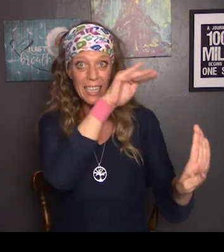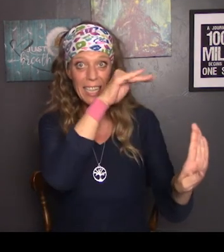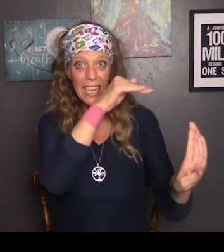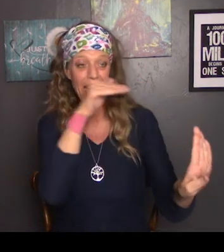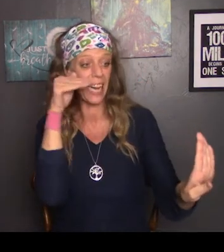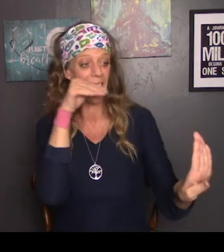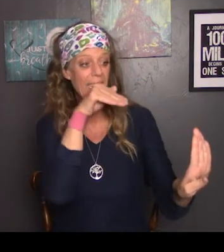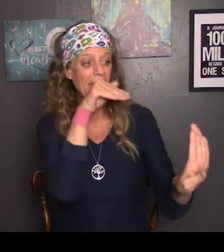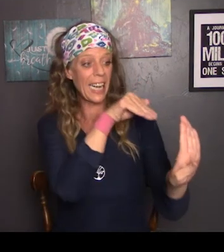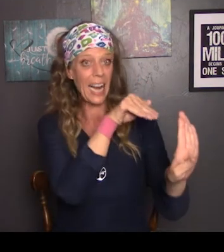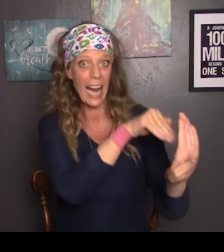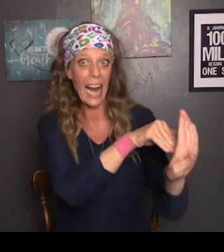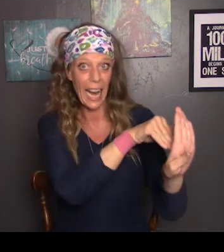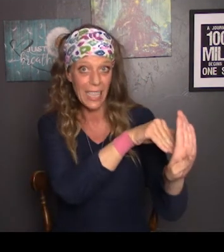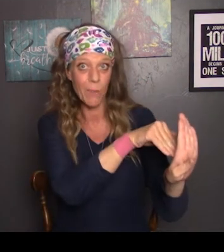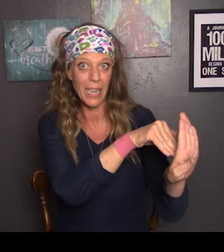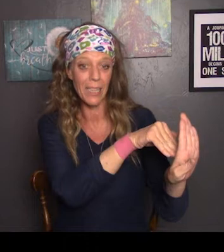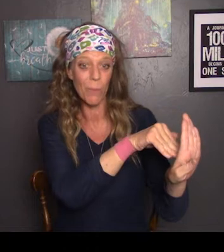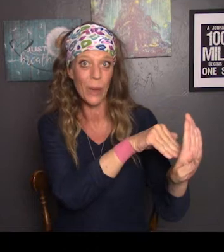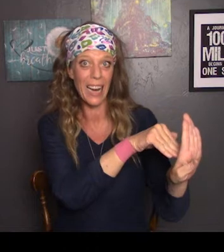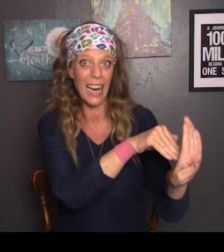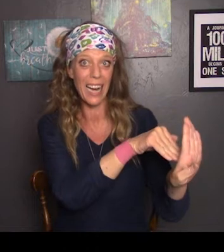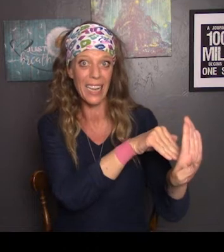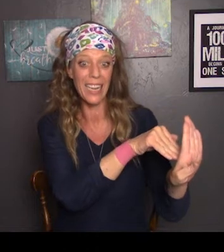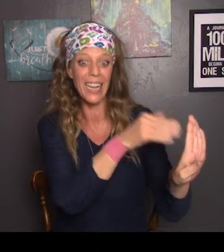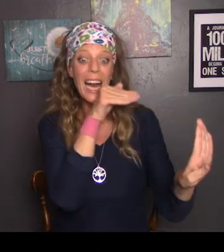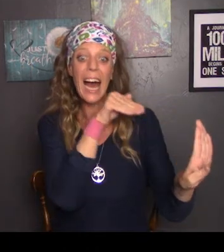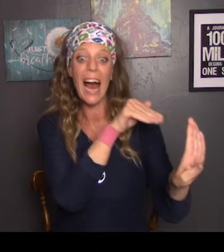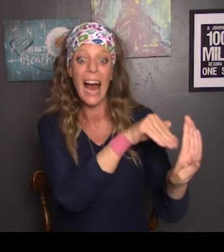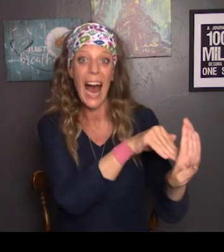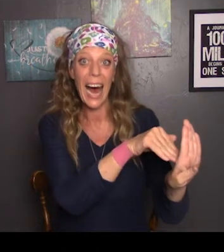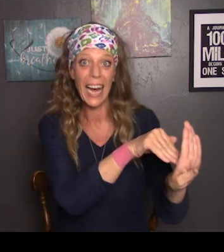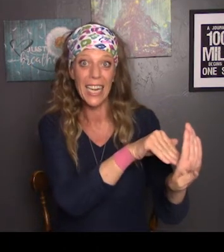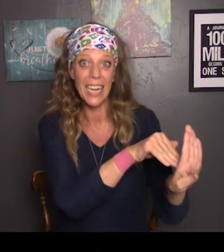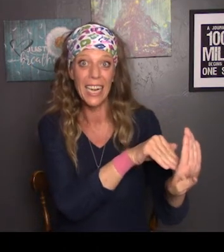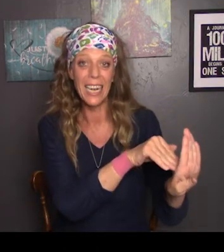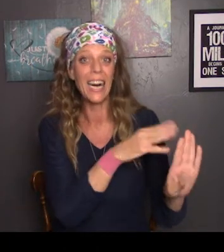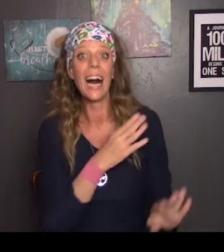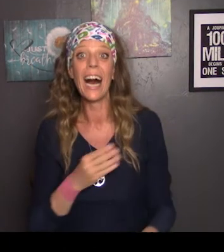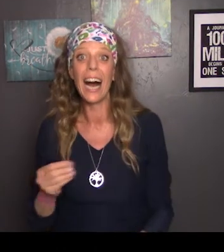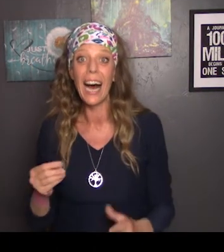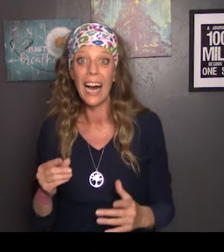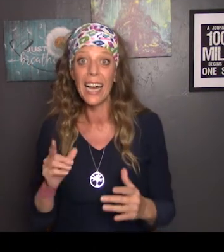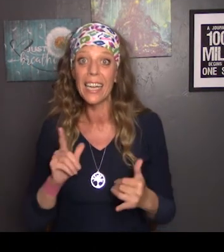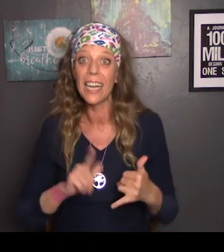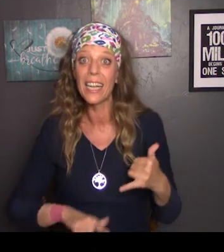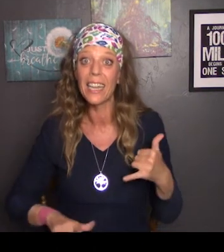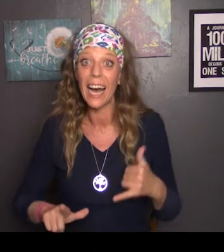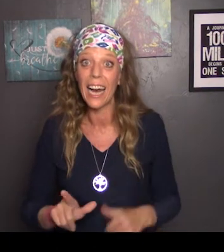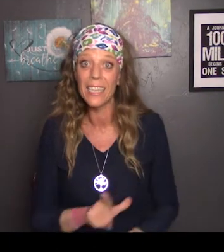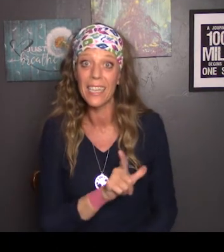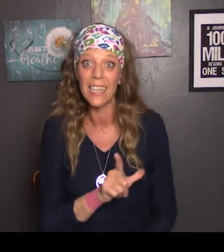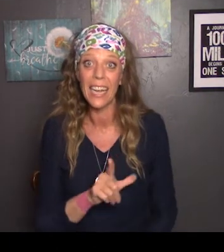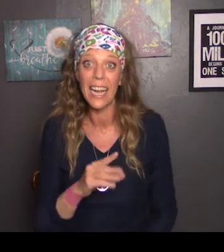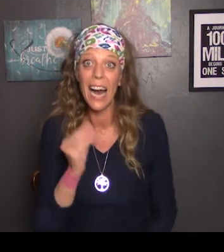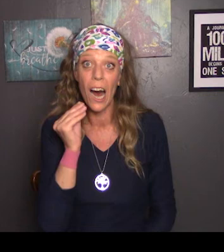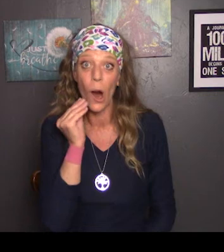Lead hand, at my support hand, at. And lastly,